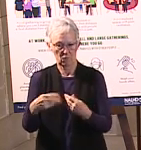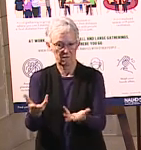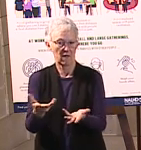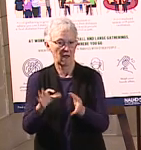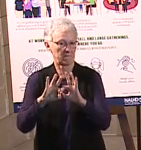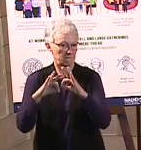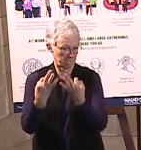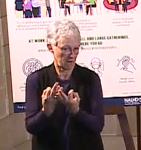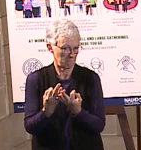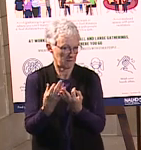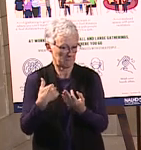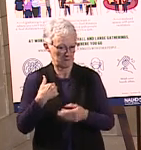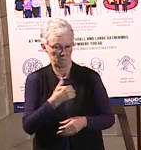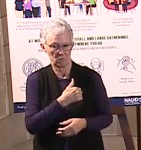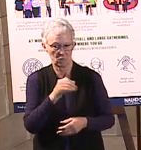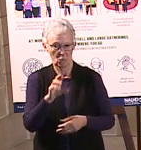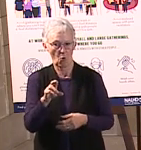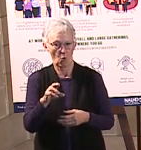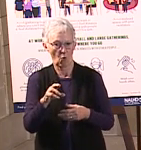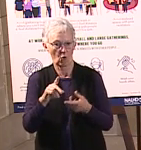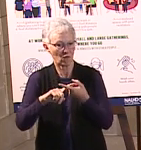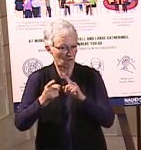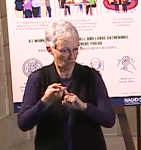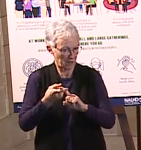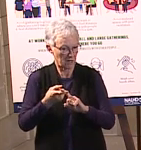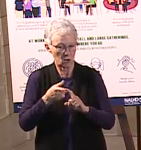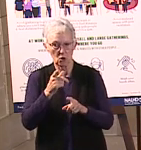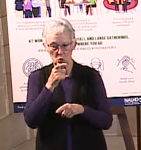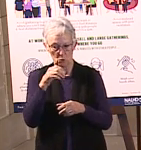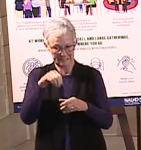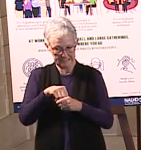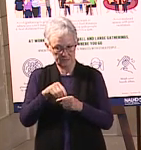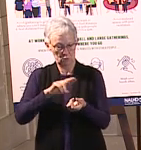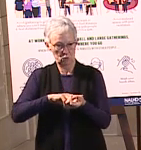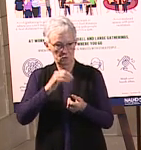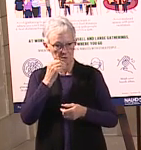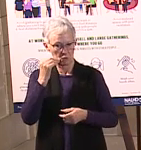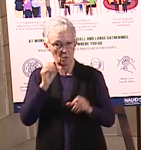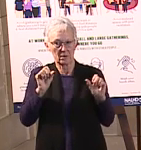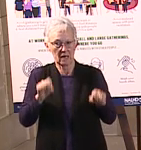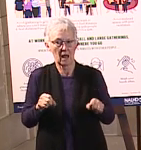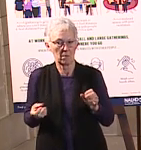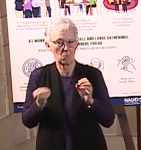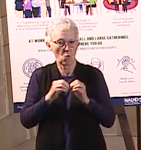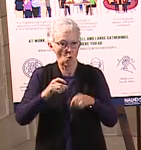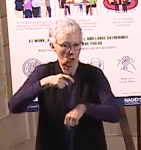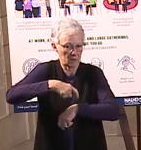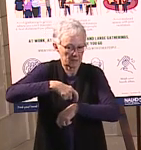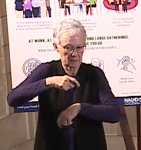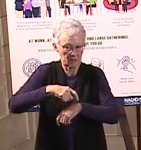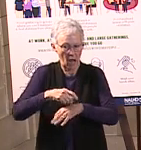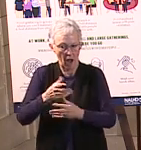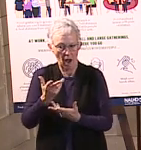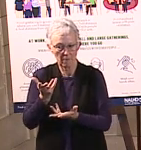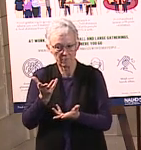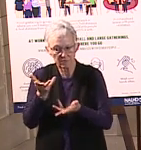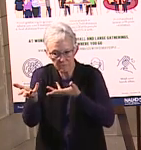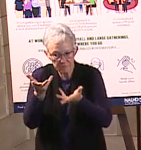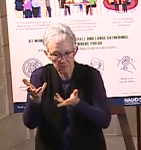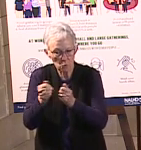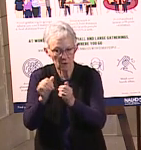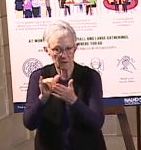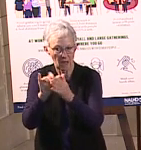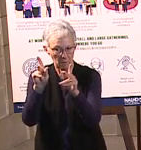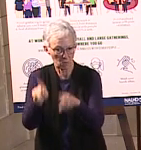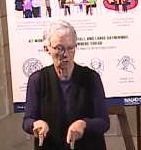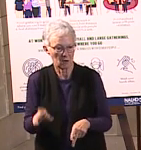worked with residents the opportunity to spend more time with that individual. And it provides long-term care facilities an opportunity